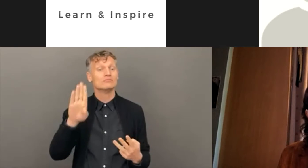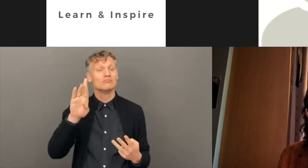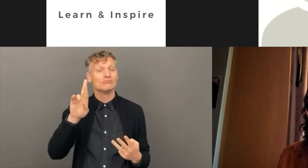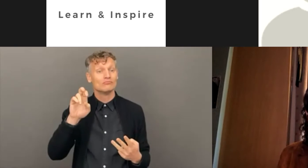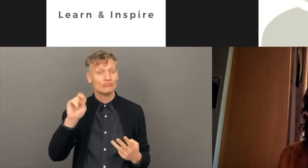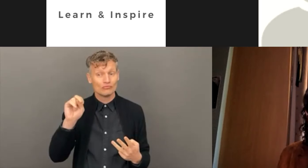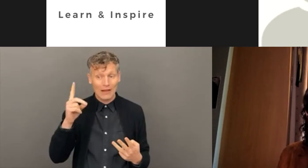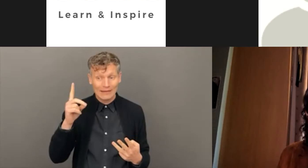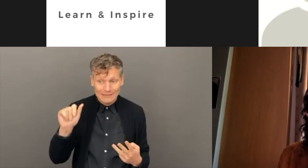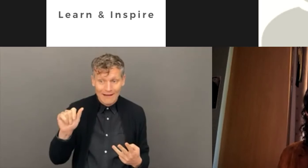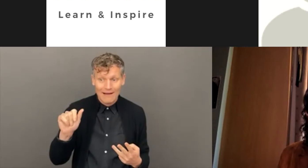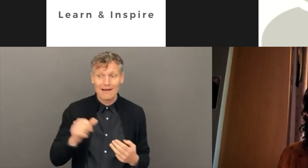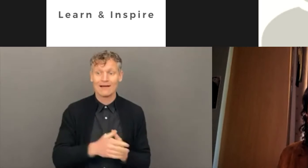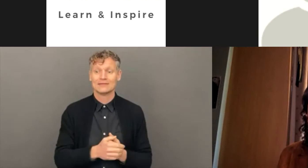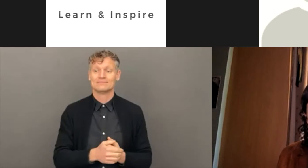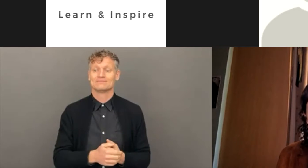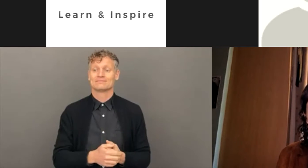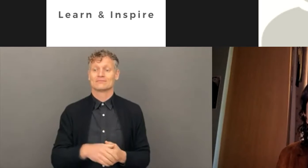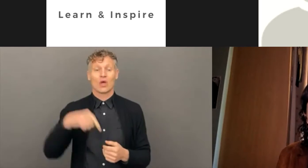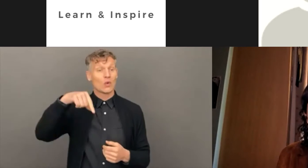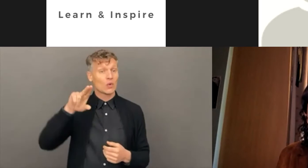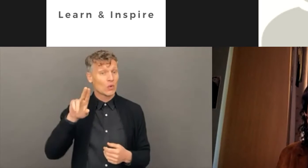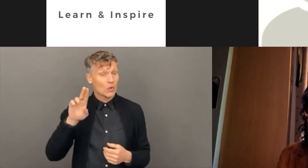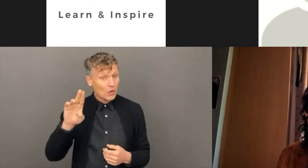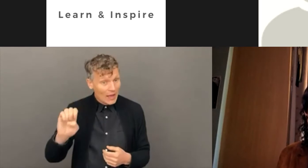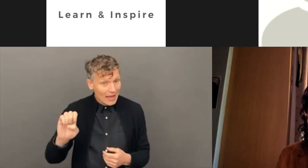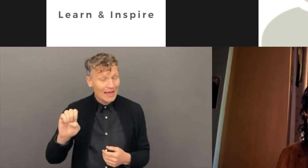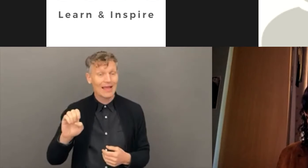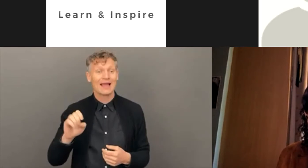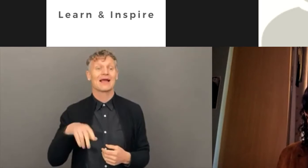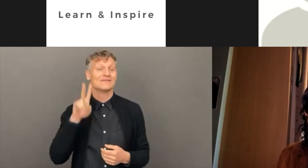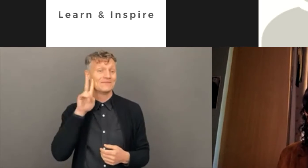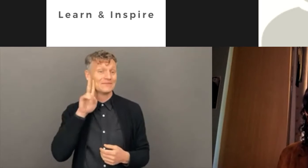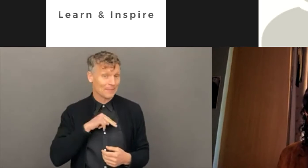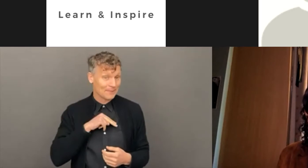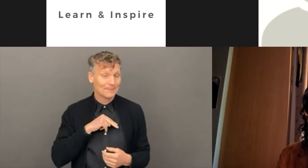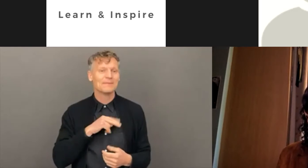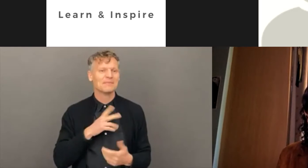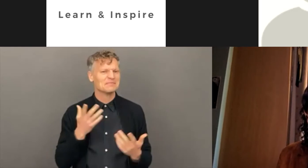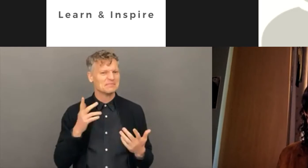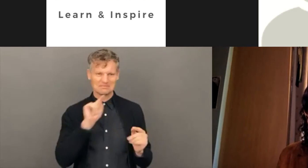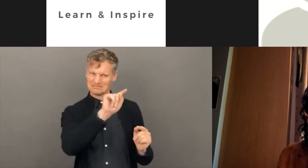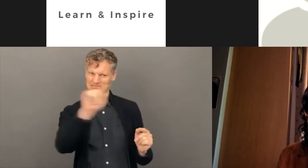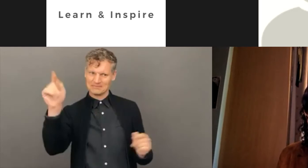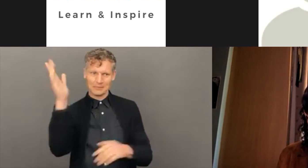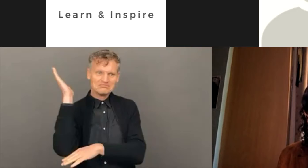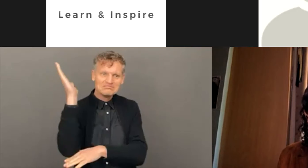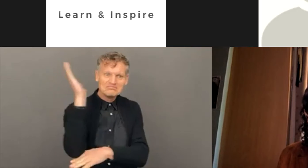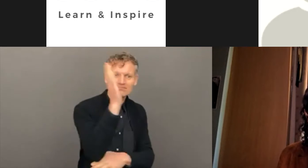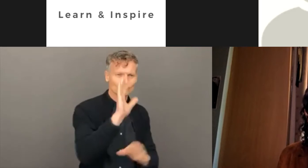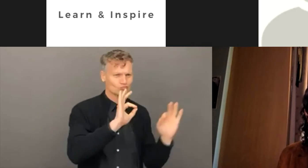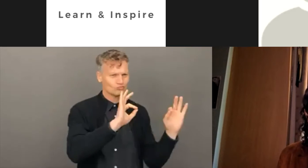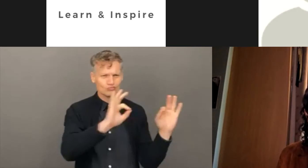Hoima, and for Quay from the CSDS in Vietnam. I think we've touched on really important themes this morning